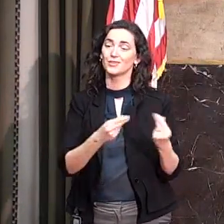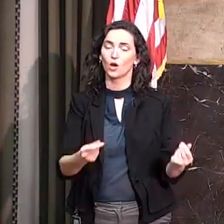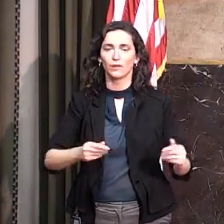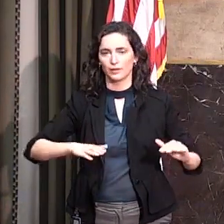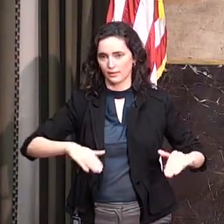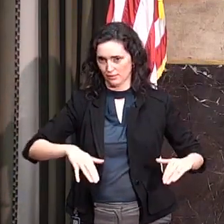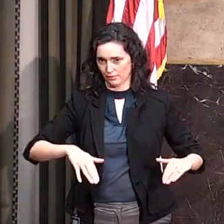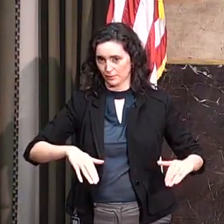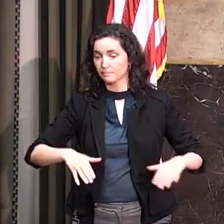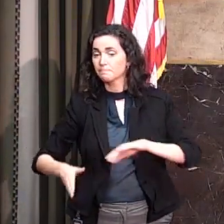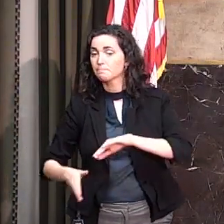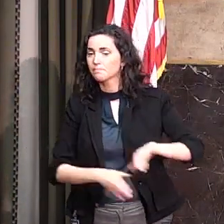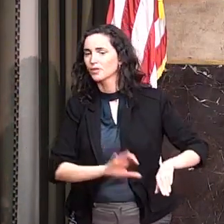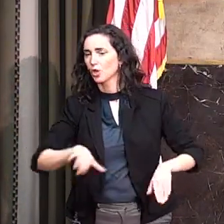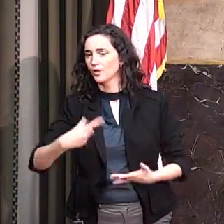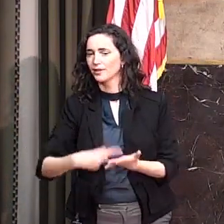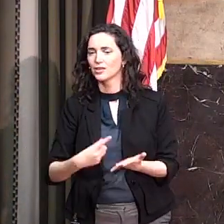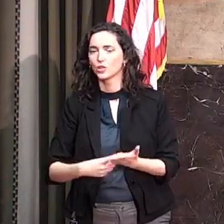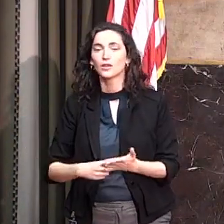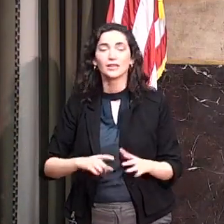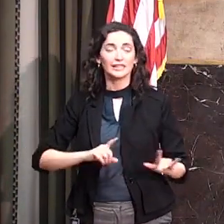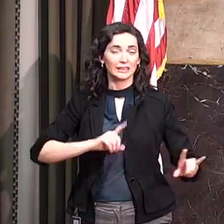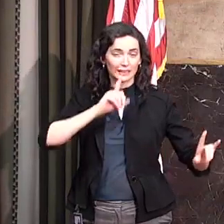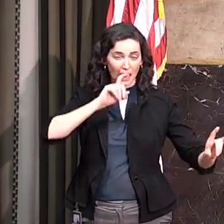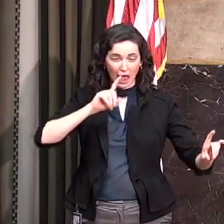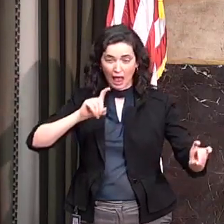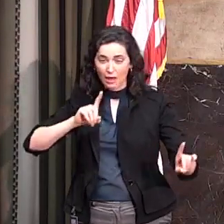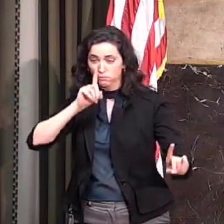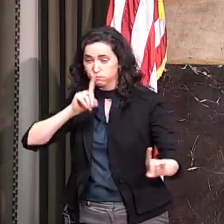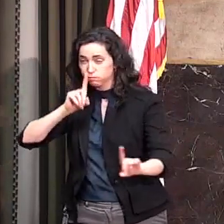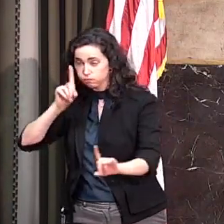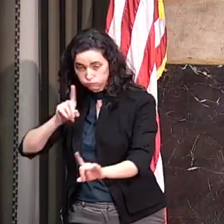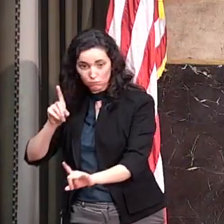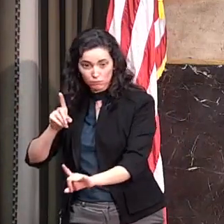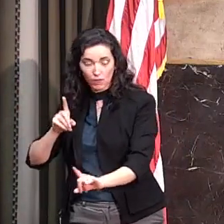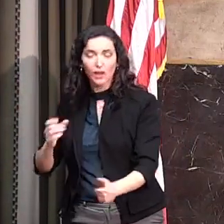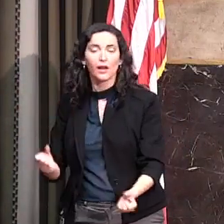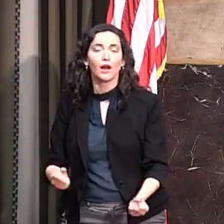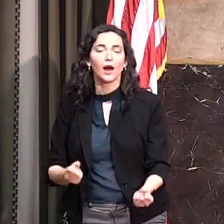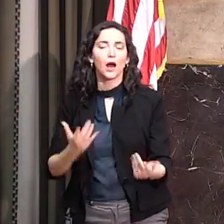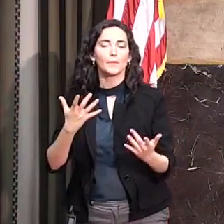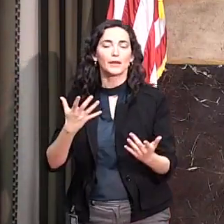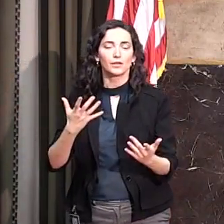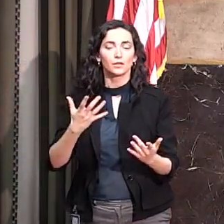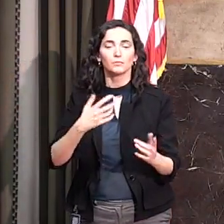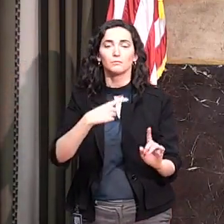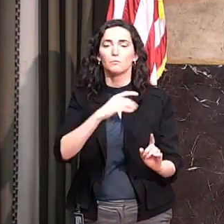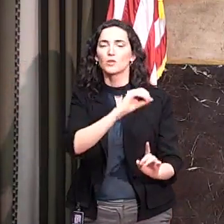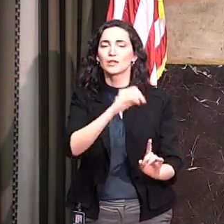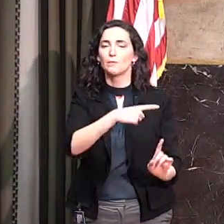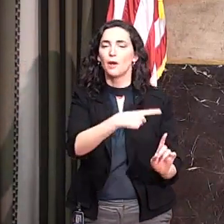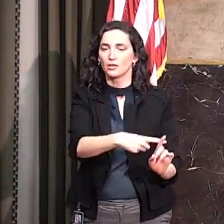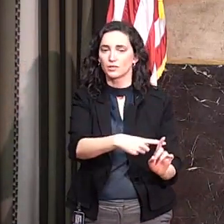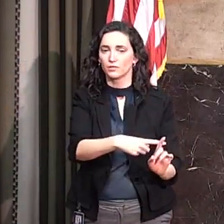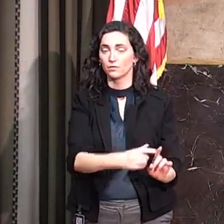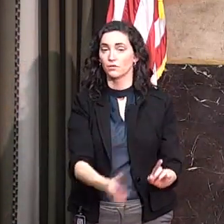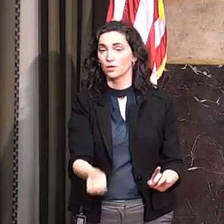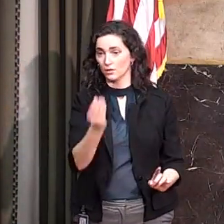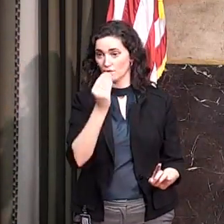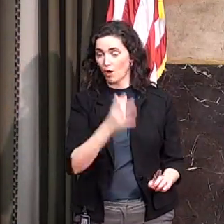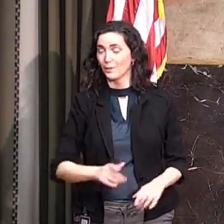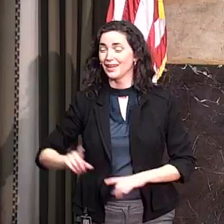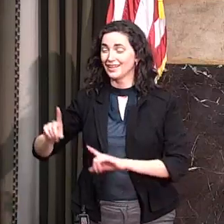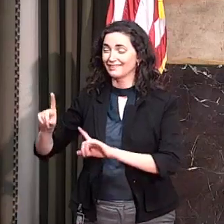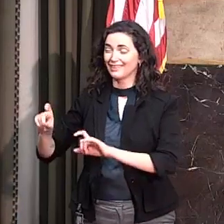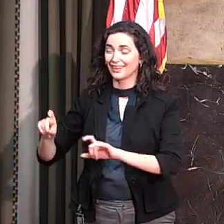percent positivity. Today we're reporting and when I say today, I'm talking about the tests that we're reporting today, right around 8% of